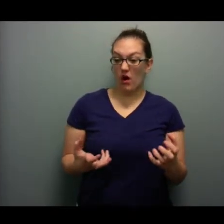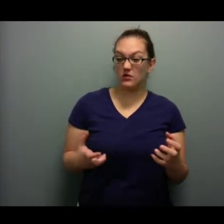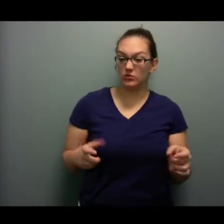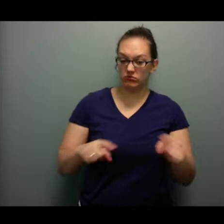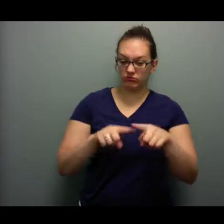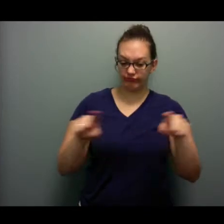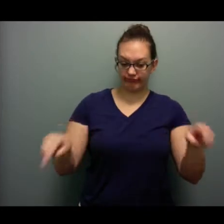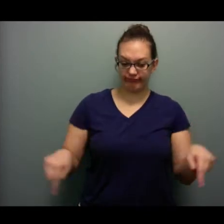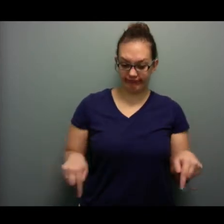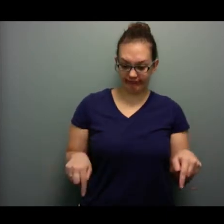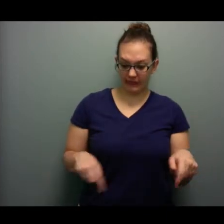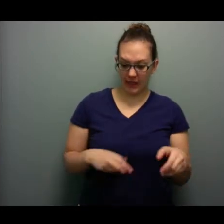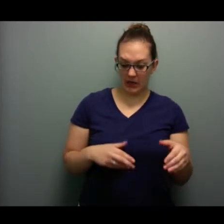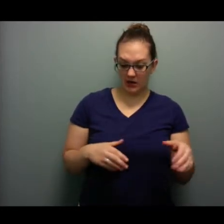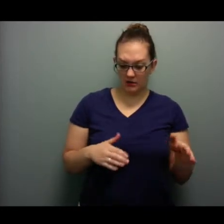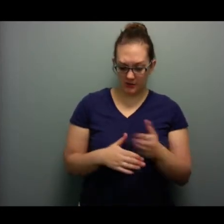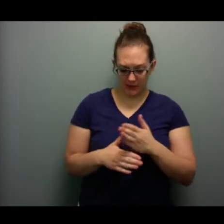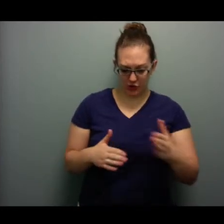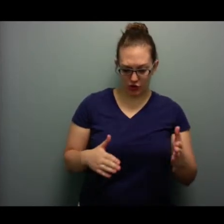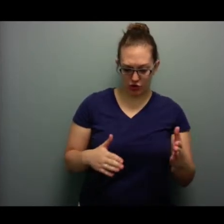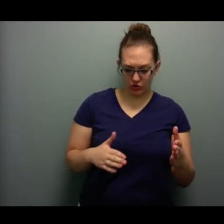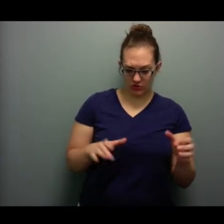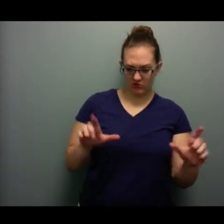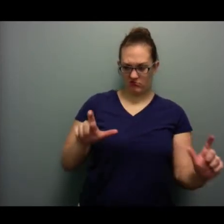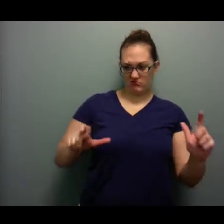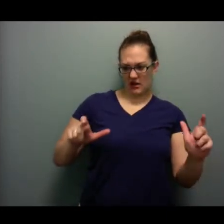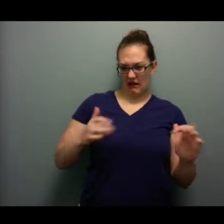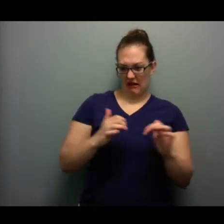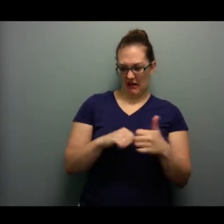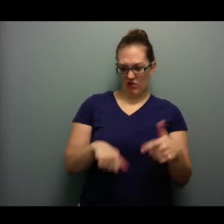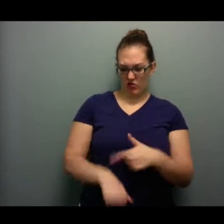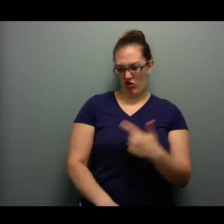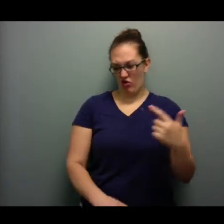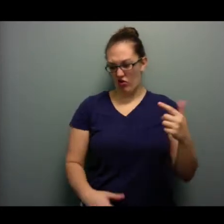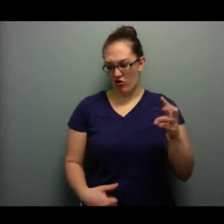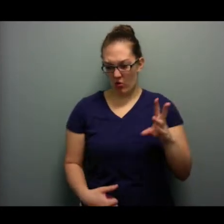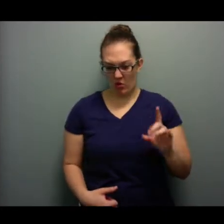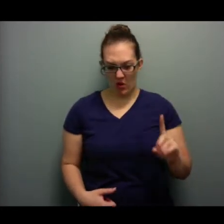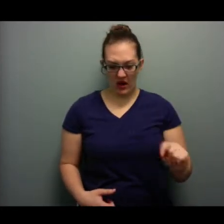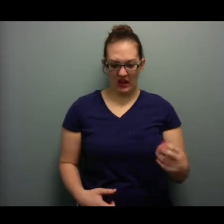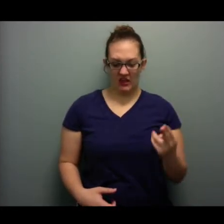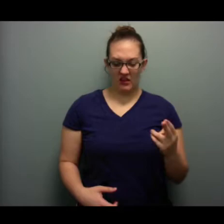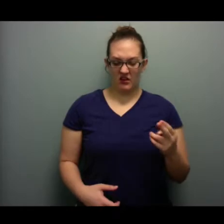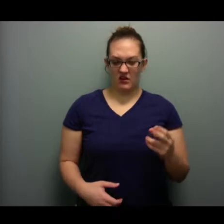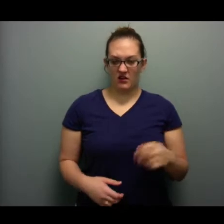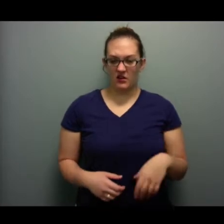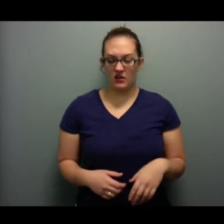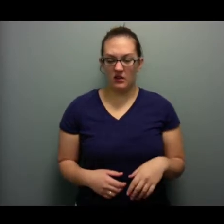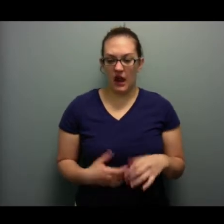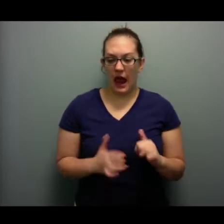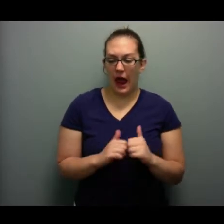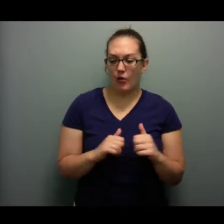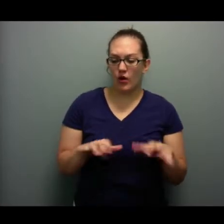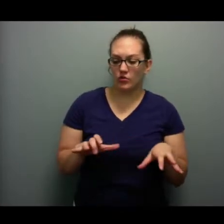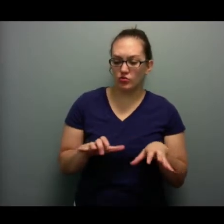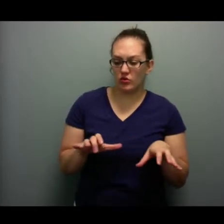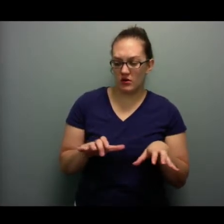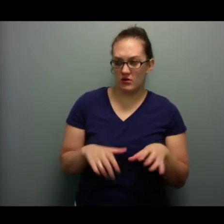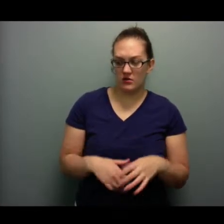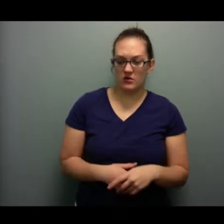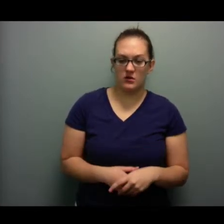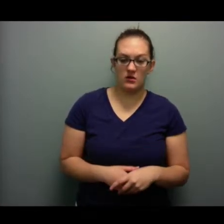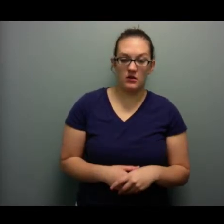area, what would I be doing other than just multiplying the length and the width?